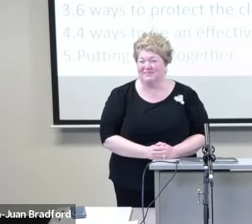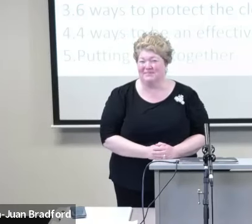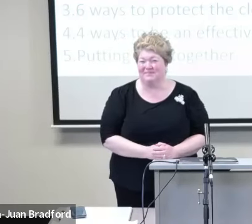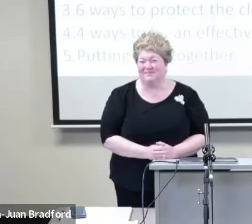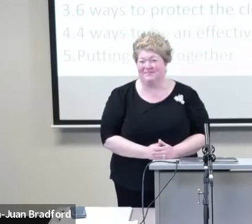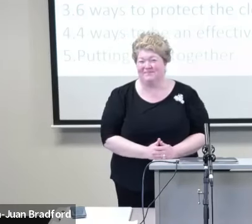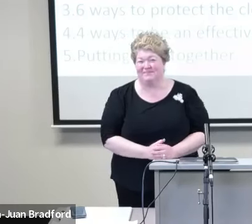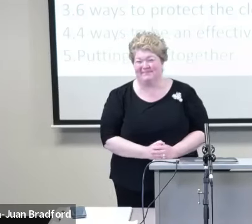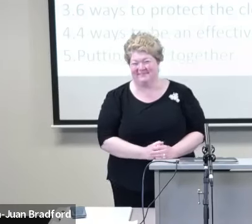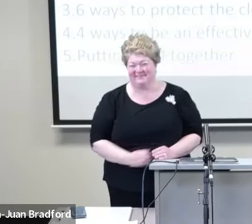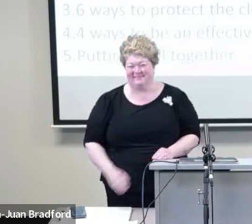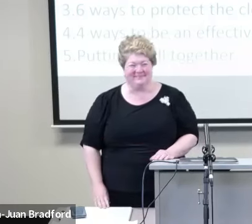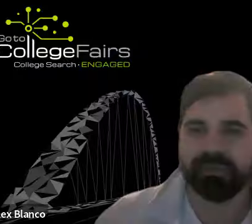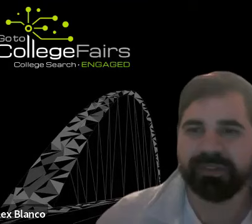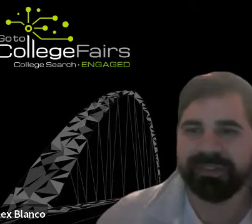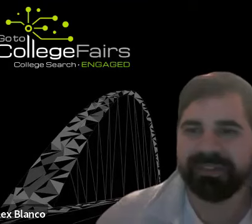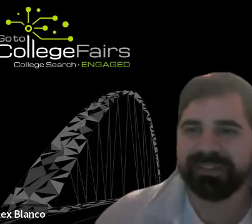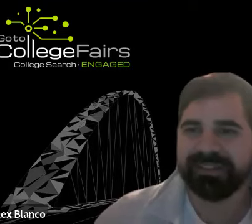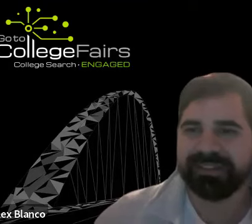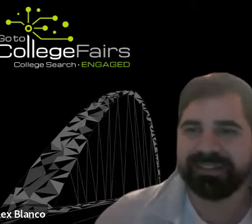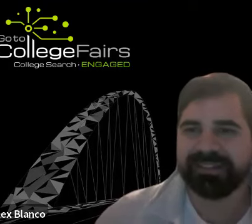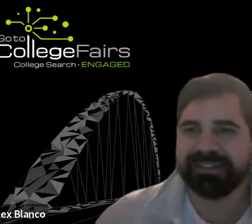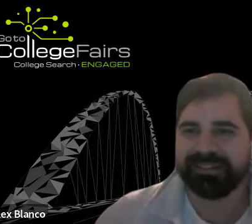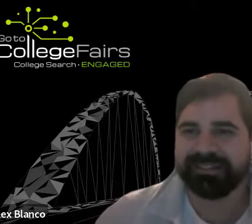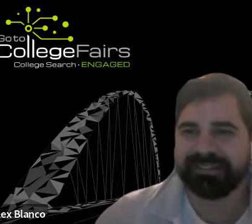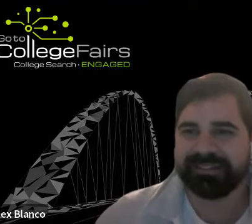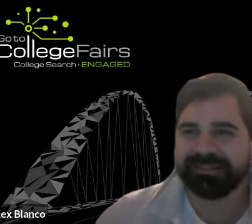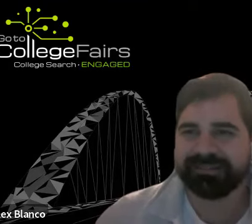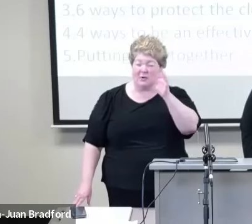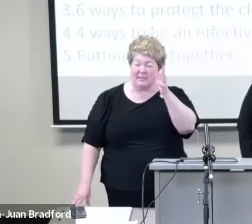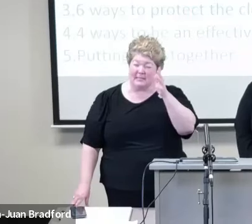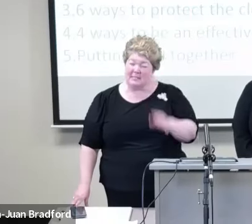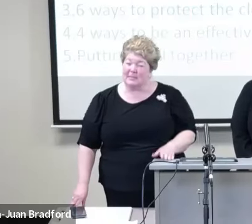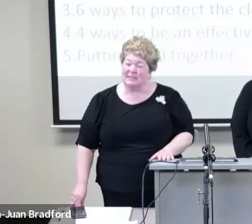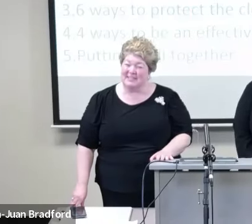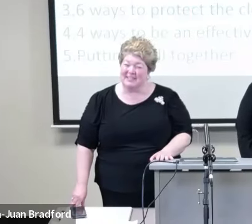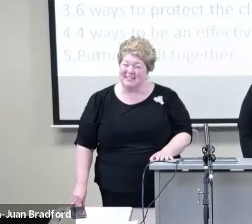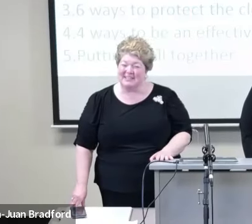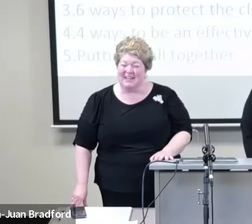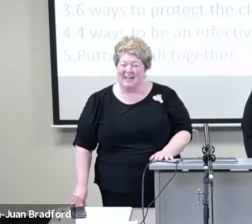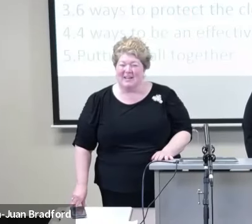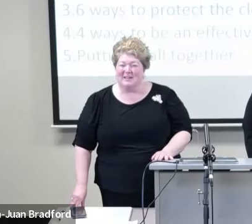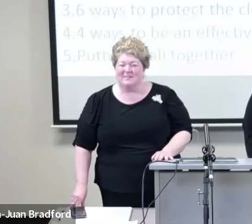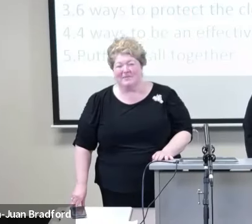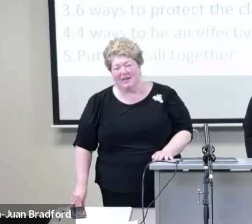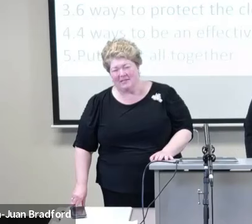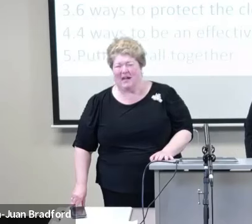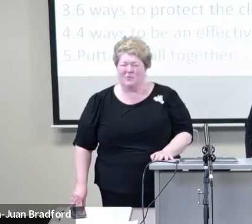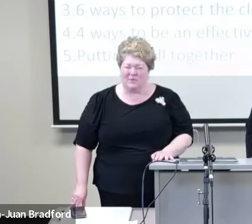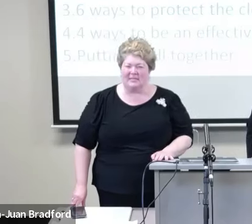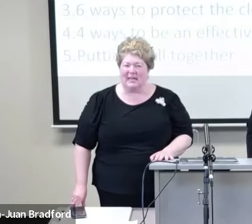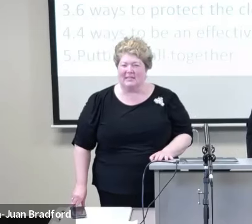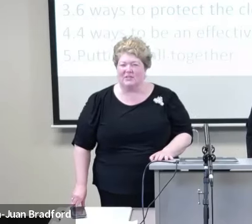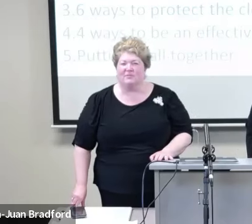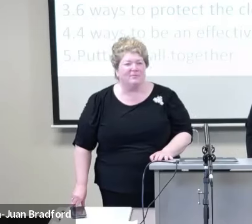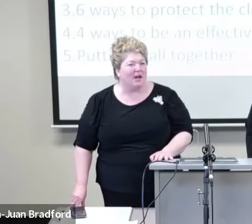yes yes um depending on what the disability is um i